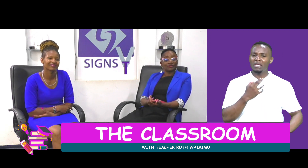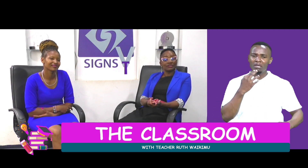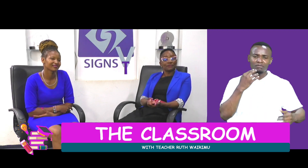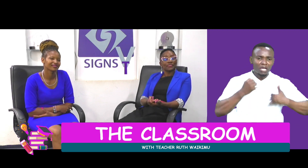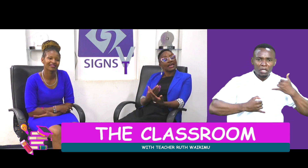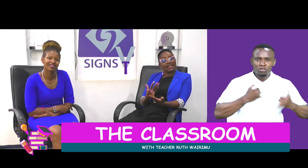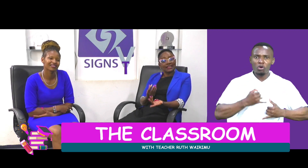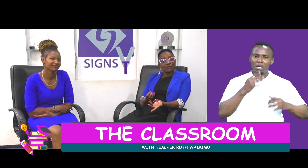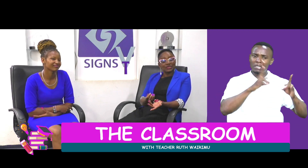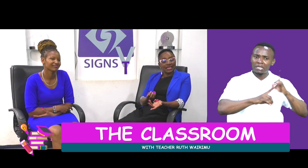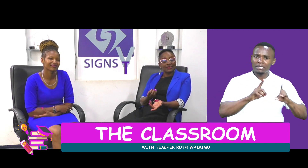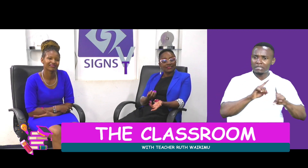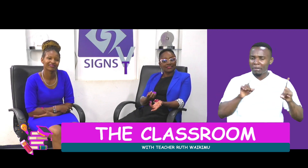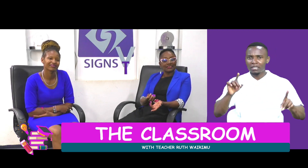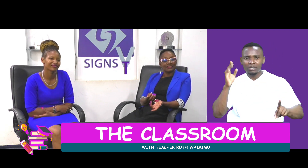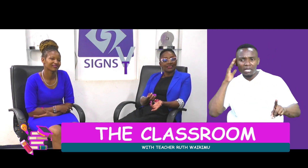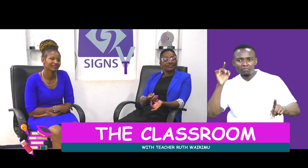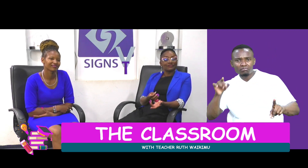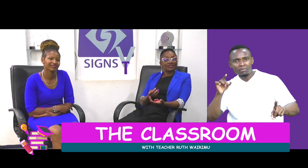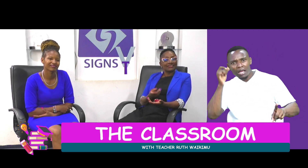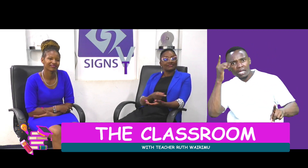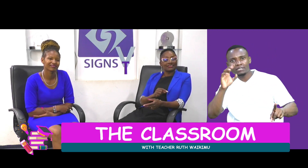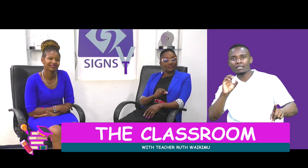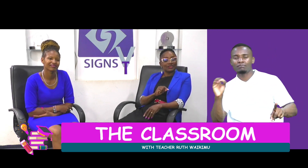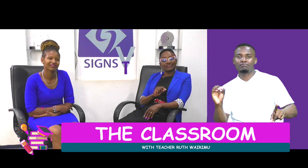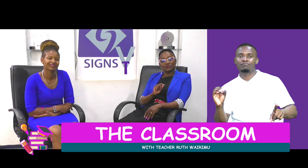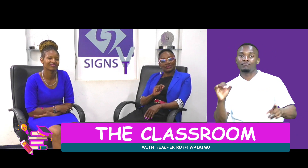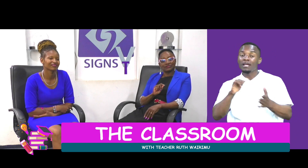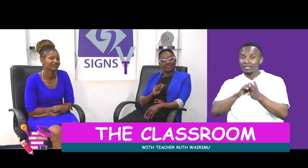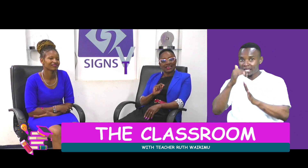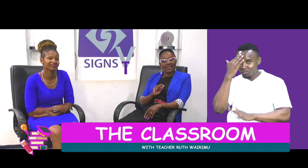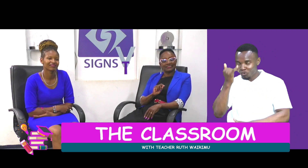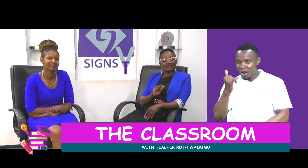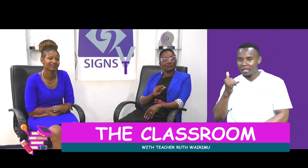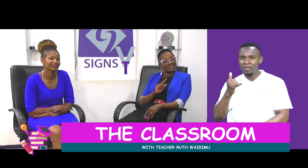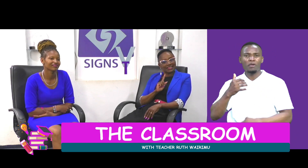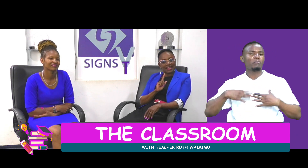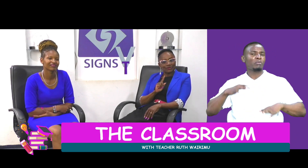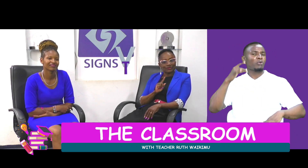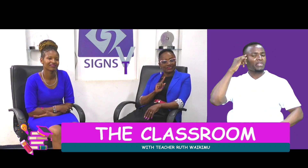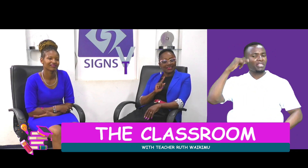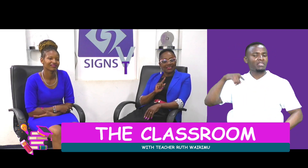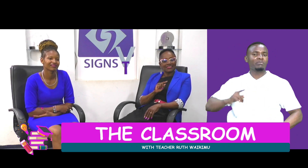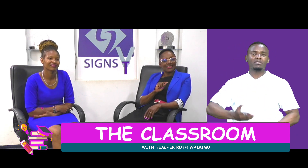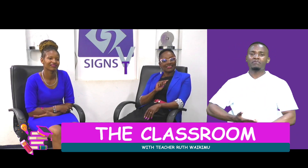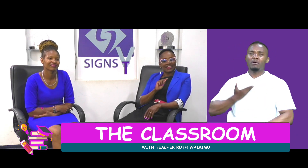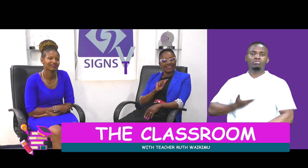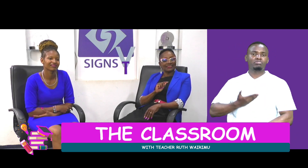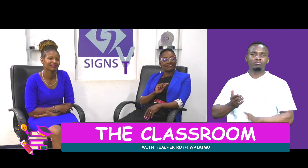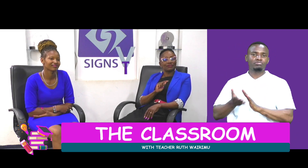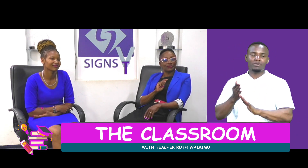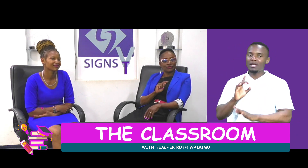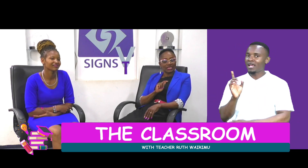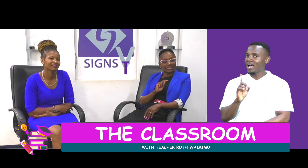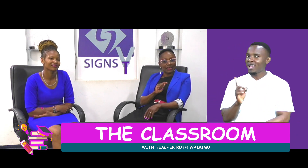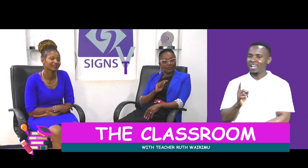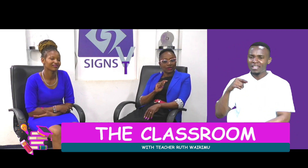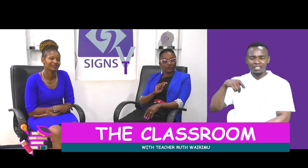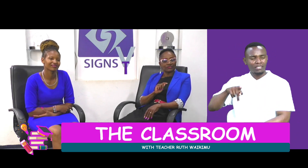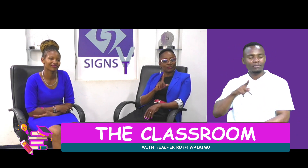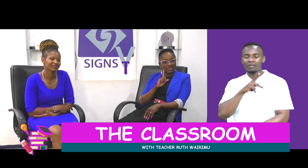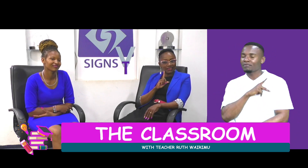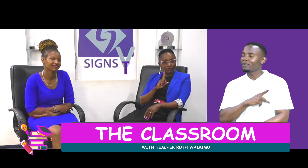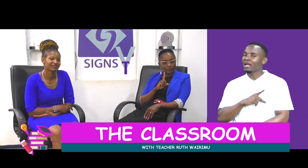this person hardly anything. So that is the reason as to why you say they are high-tempered. They are not. They are the kindest people you can